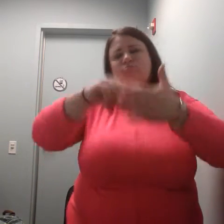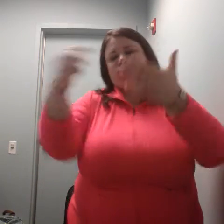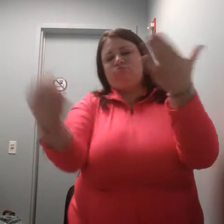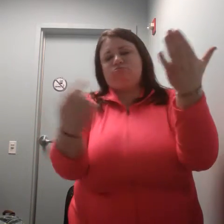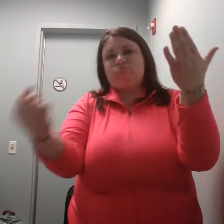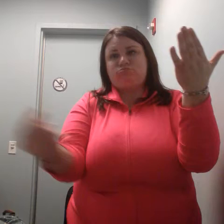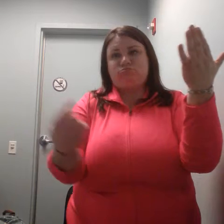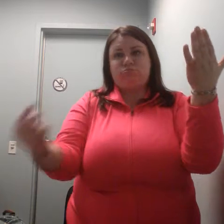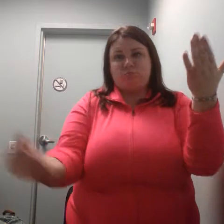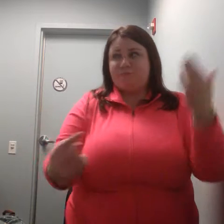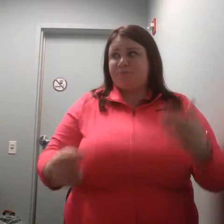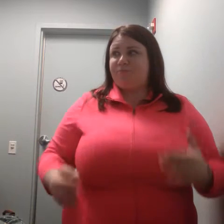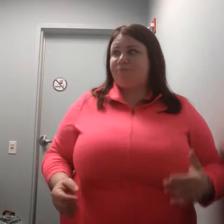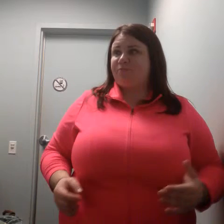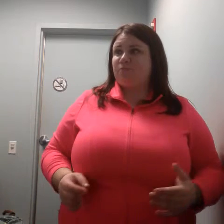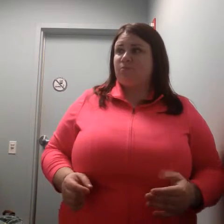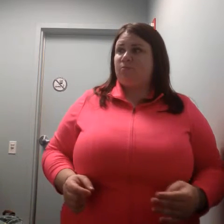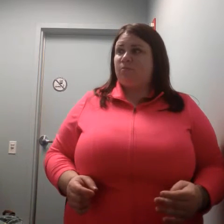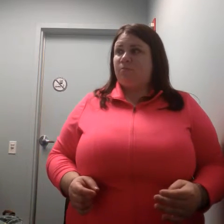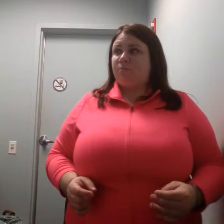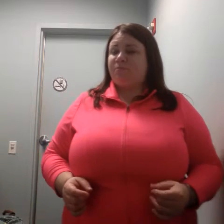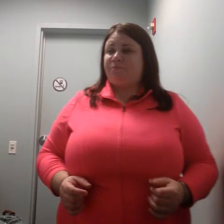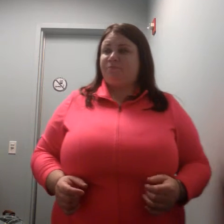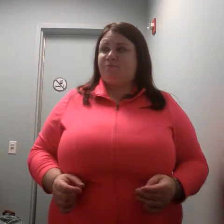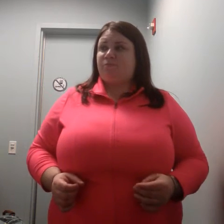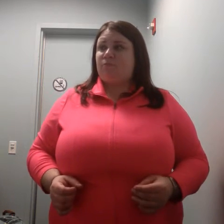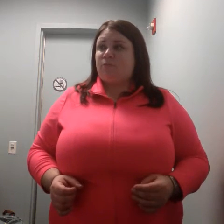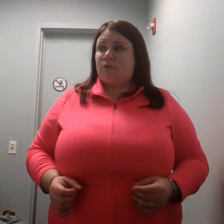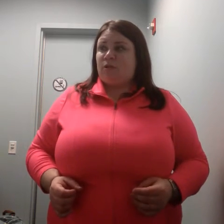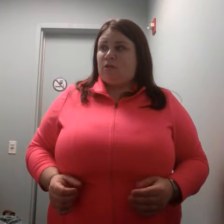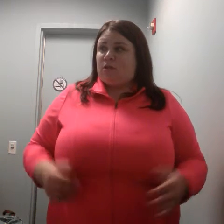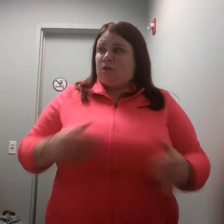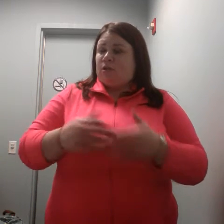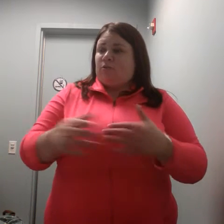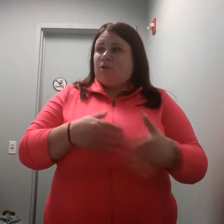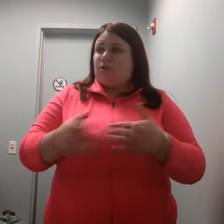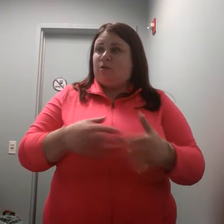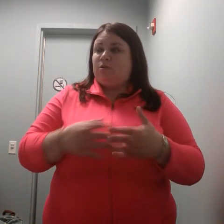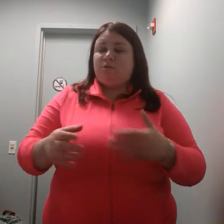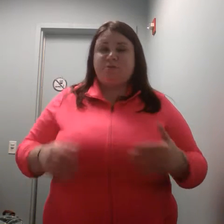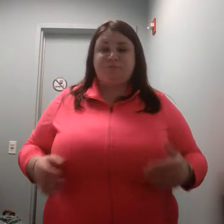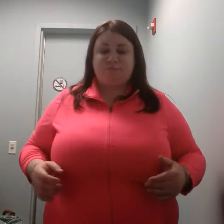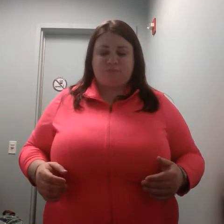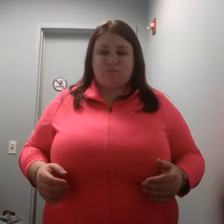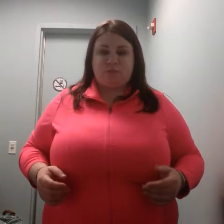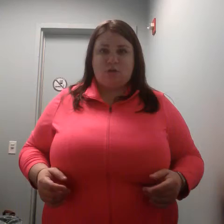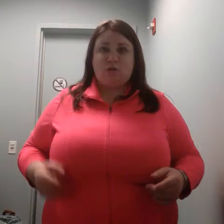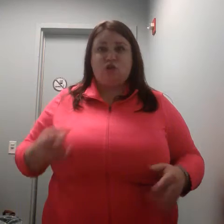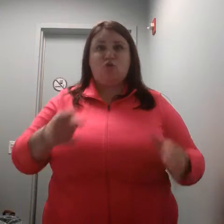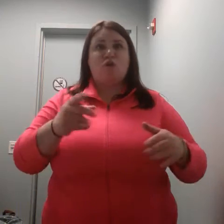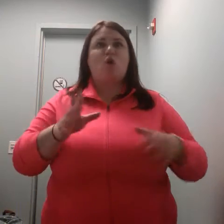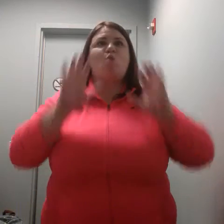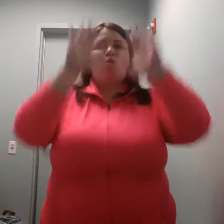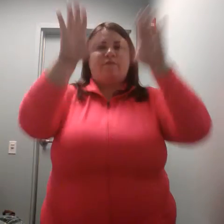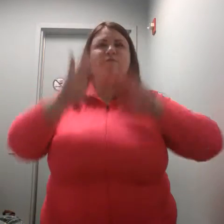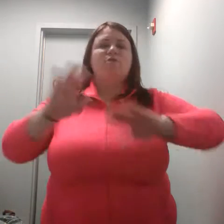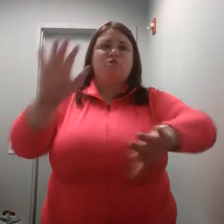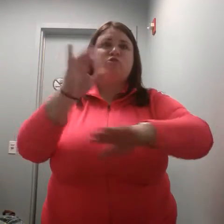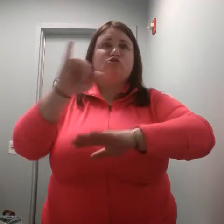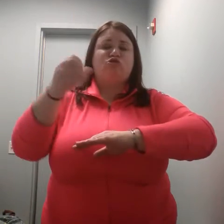thing. Archaeological thing. But anyway, let's say for the sake of example, she's doing a great job. And Becky says, my service is so